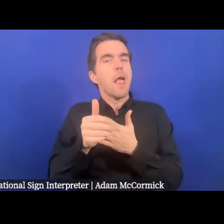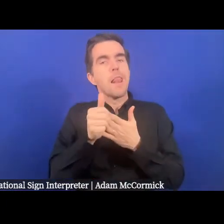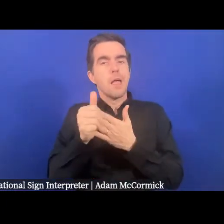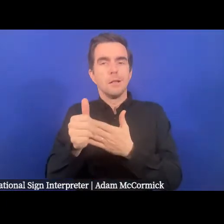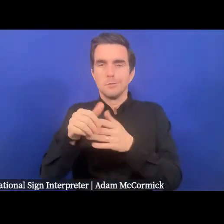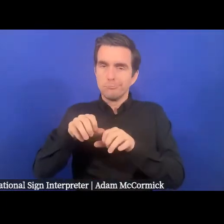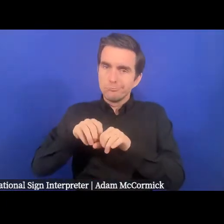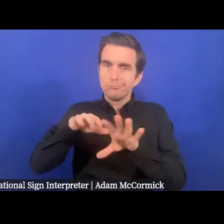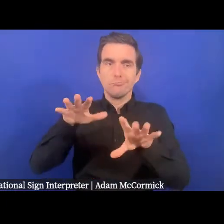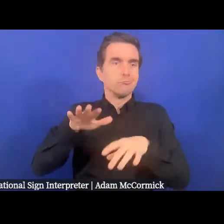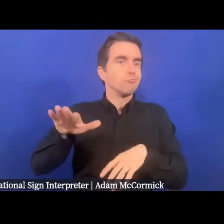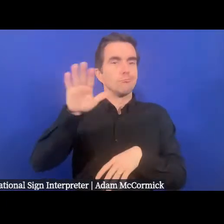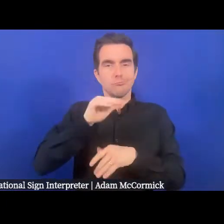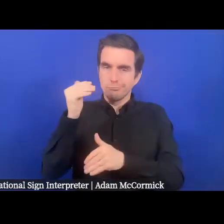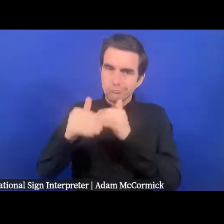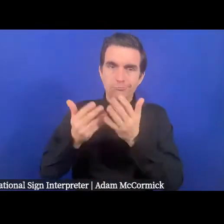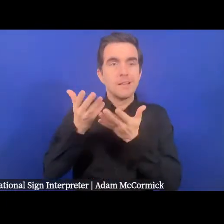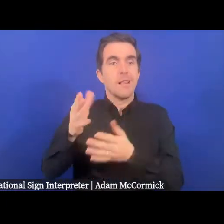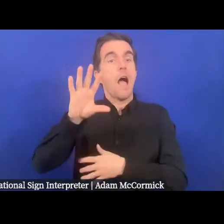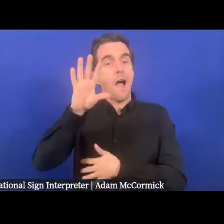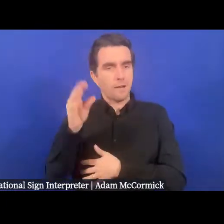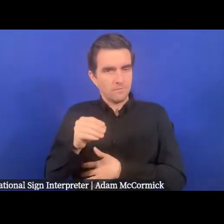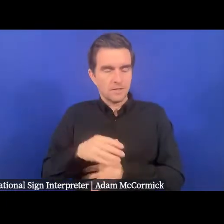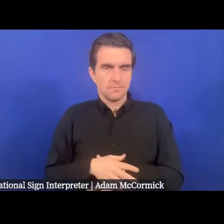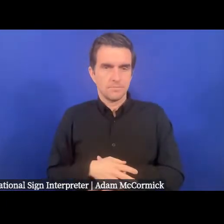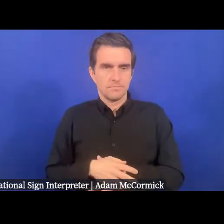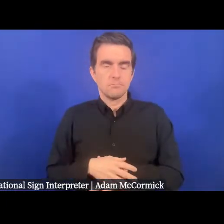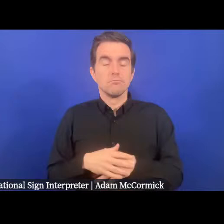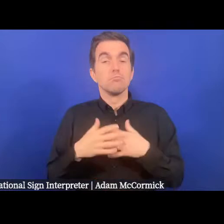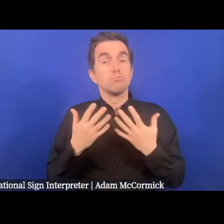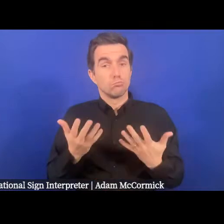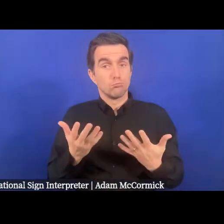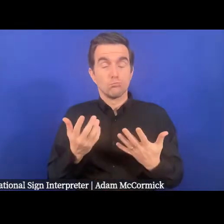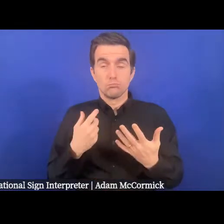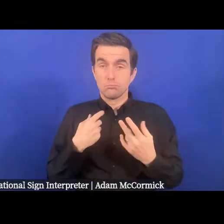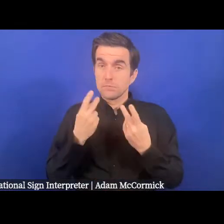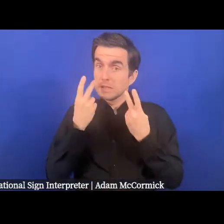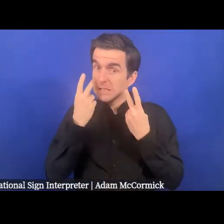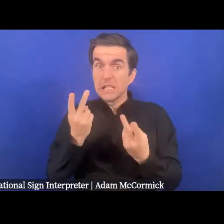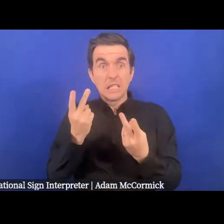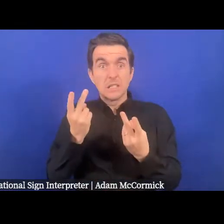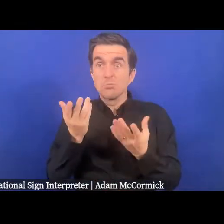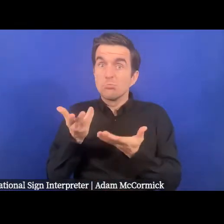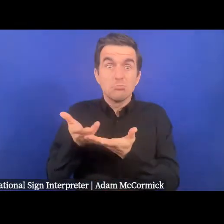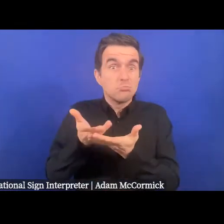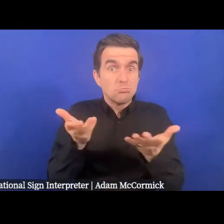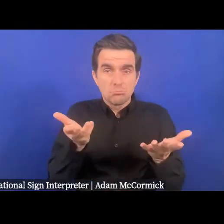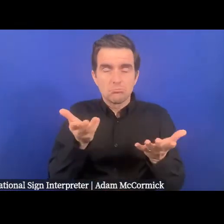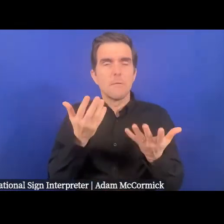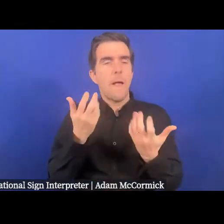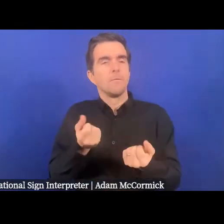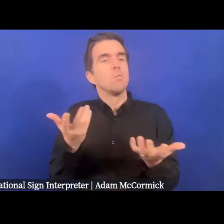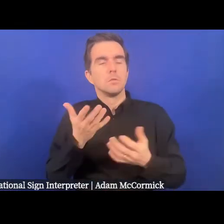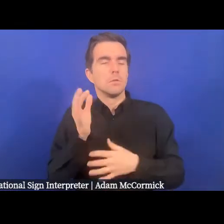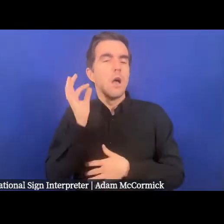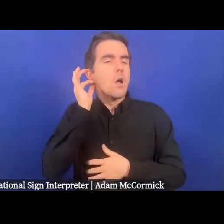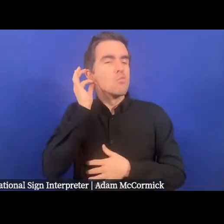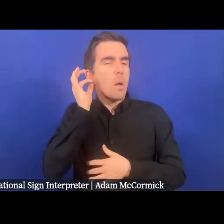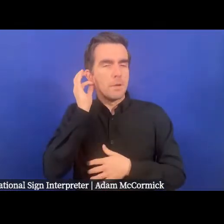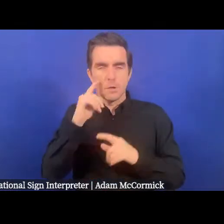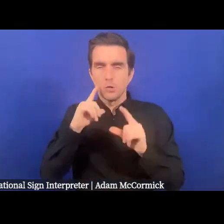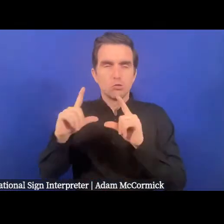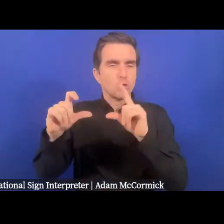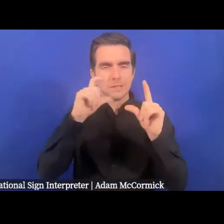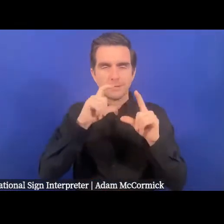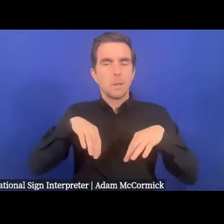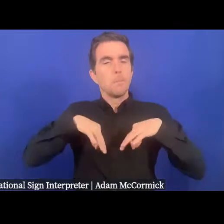women tourism ministers, as well as from the private sector, you have leaders, women leaders in the